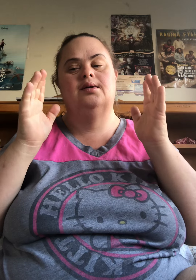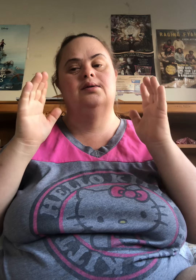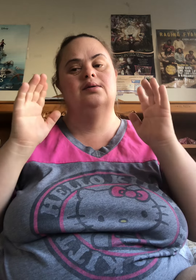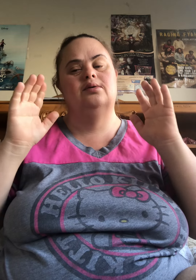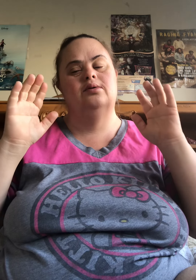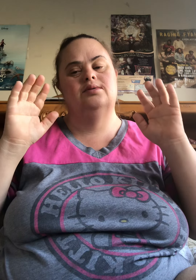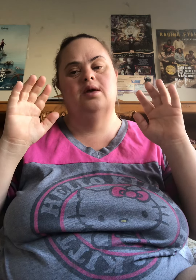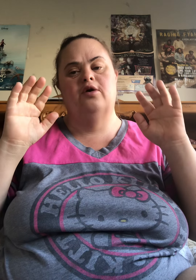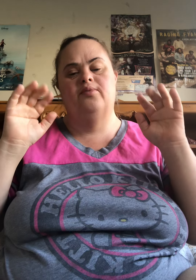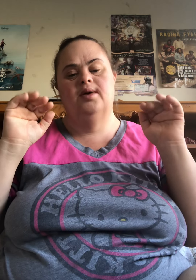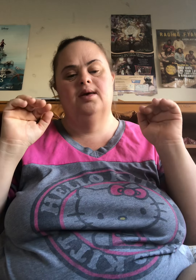disappear,